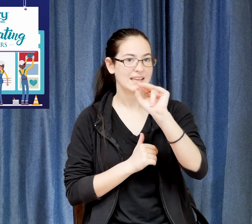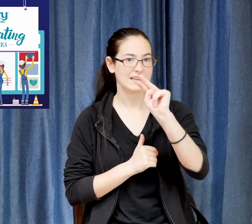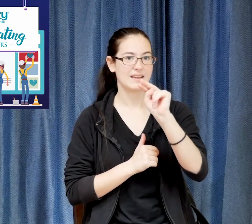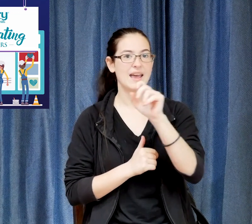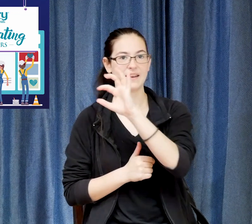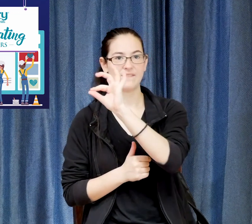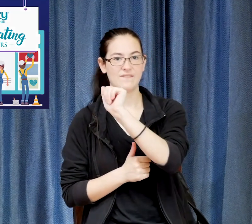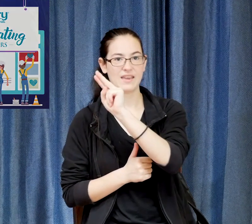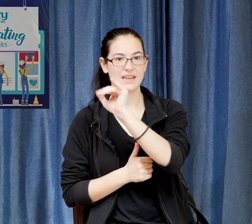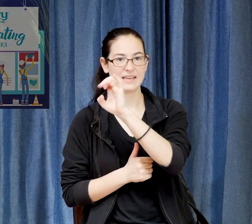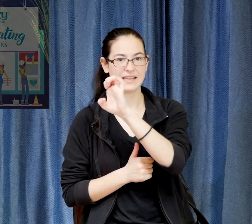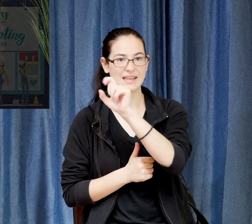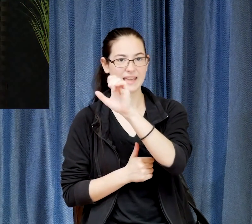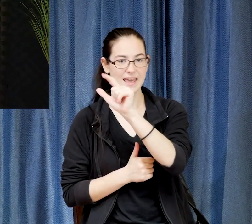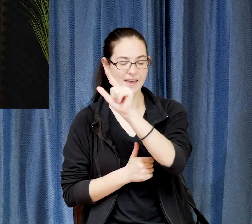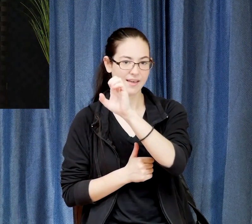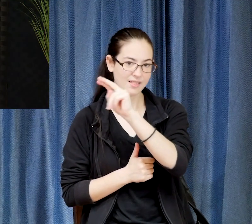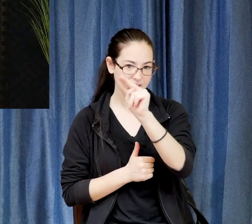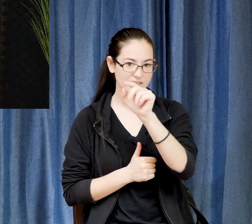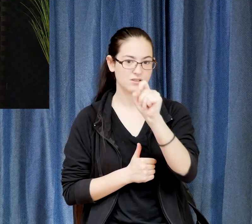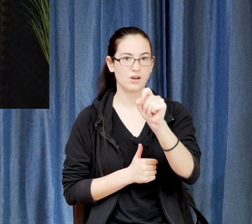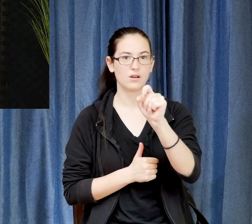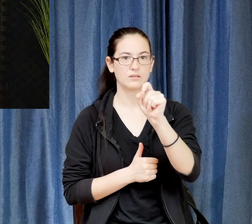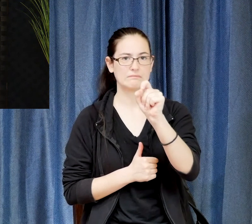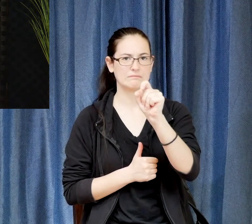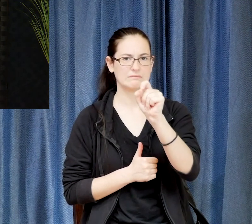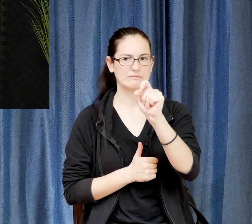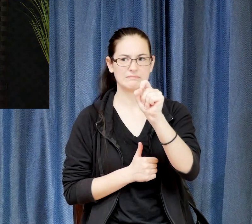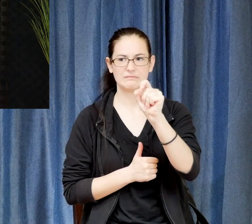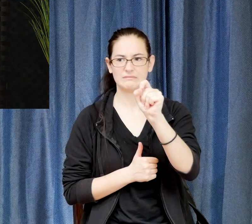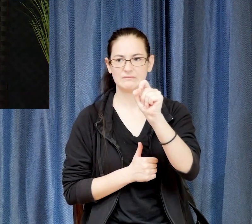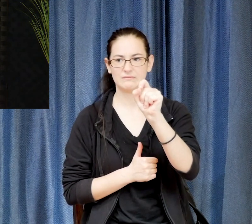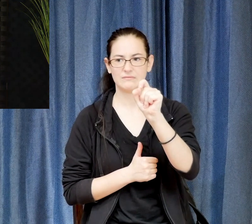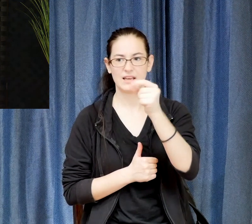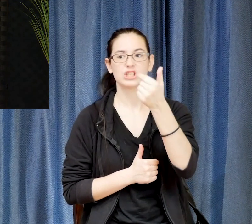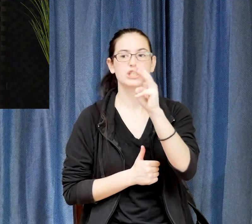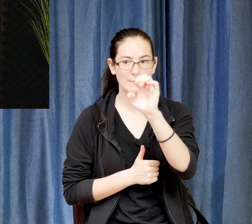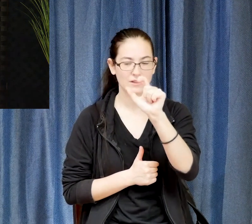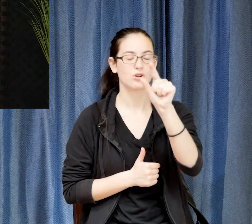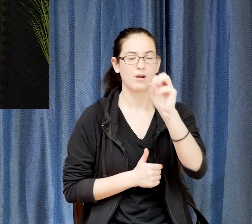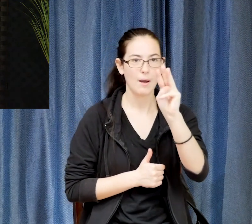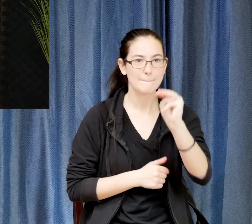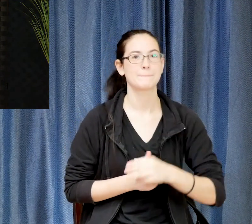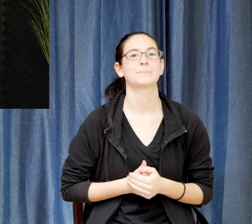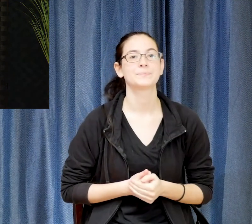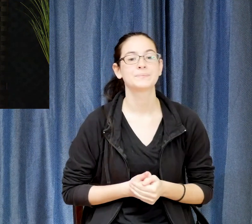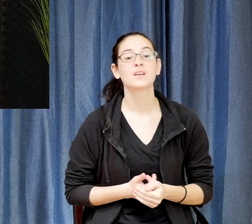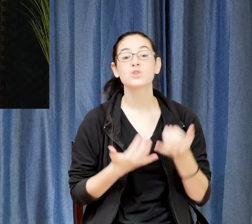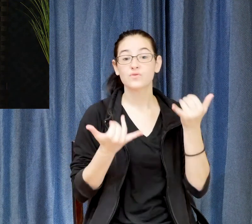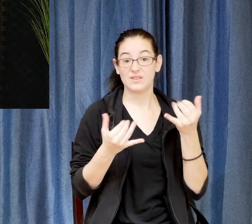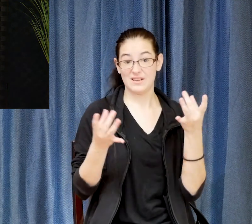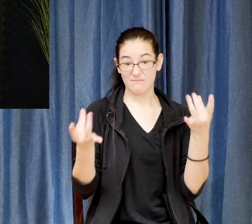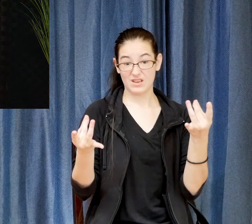fannonellen@gmail.com. She'll be setting up the initial planning meeting in the coming days. Now, for today's